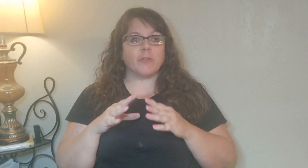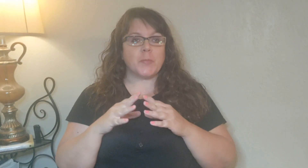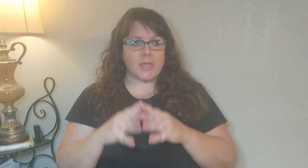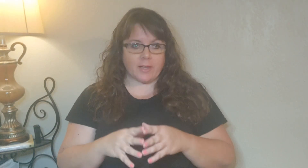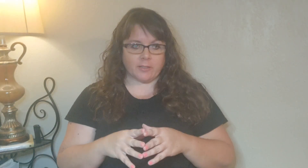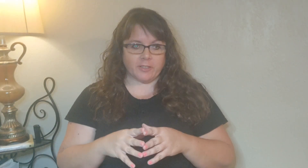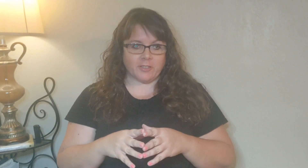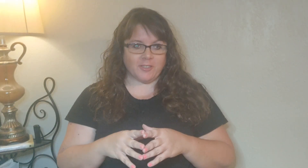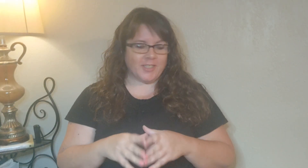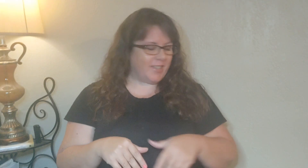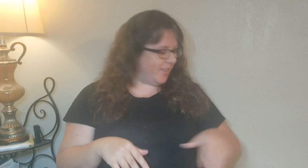from English?